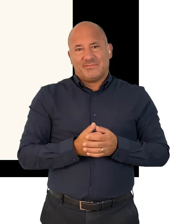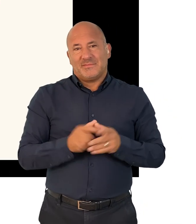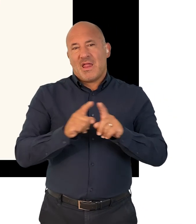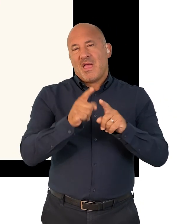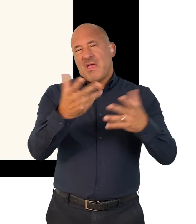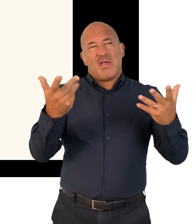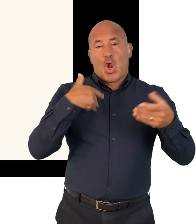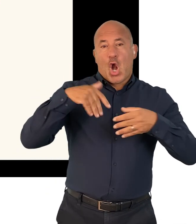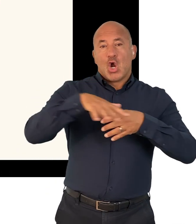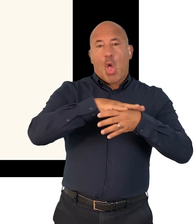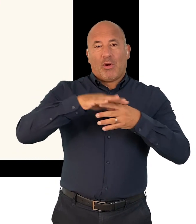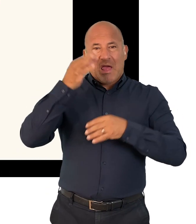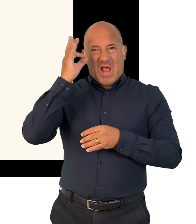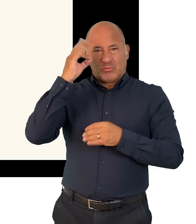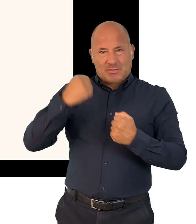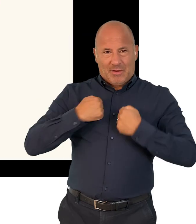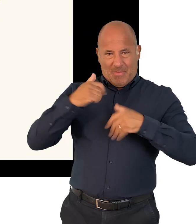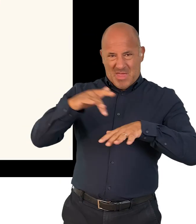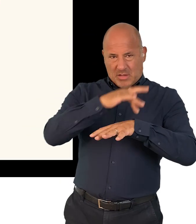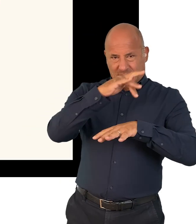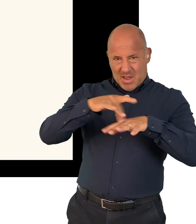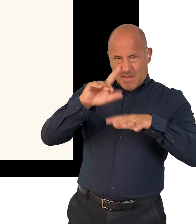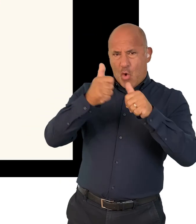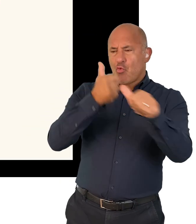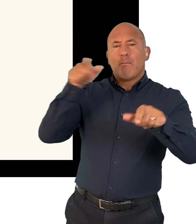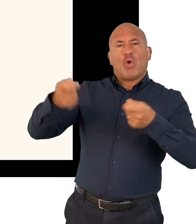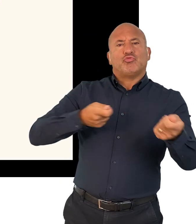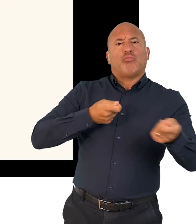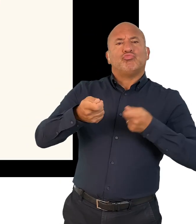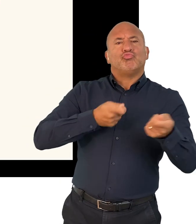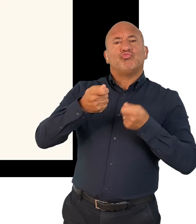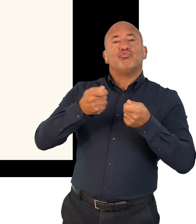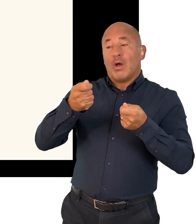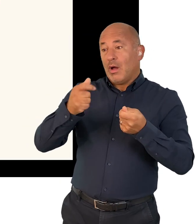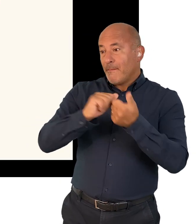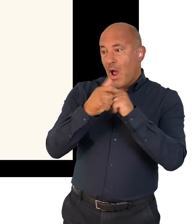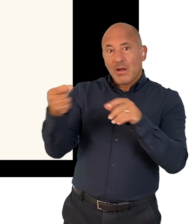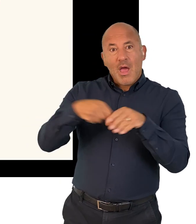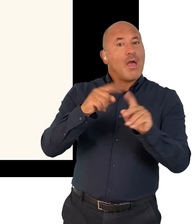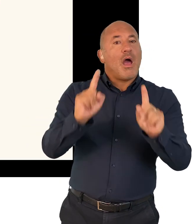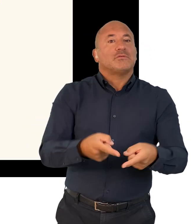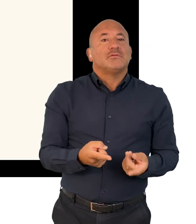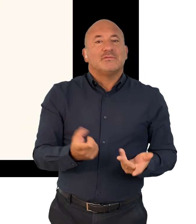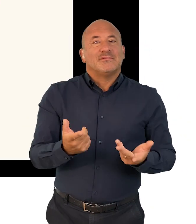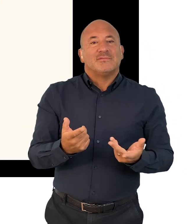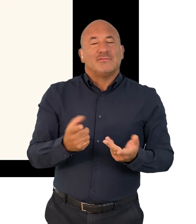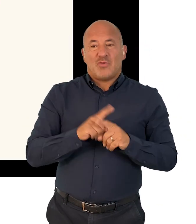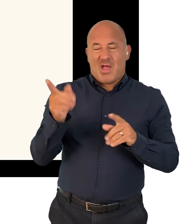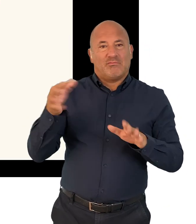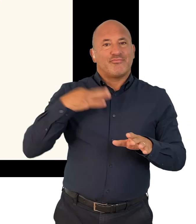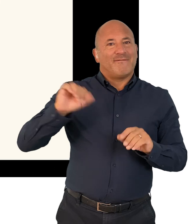For example, a local authority owned theatre run by a commercial operator would not be